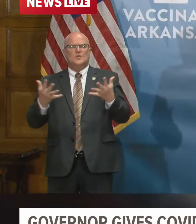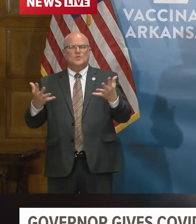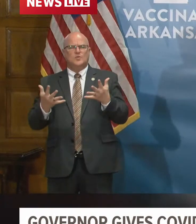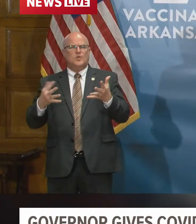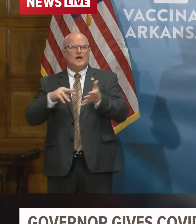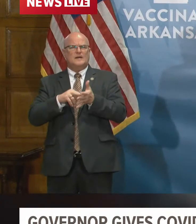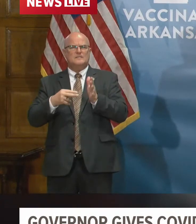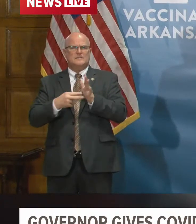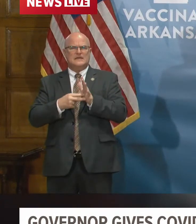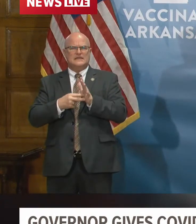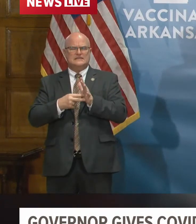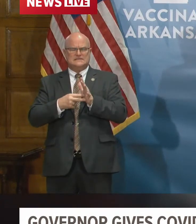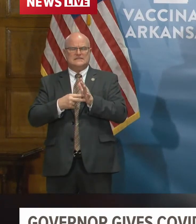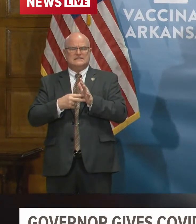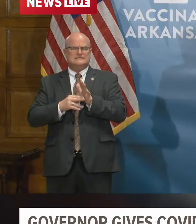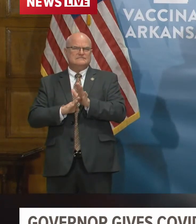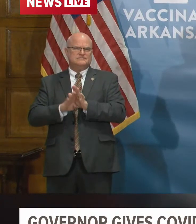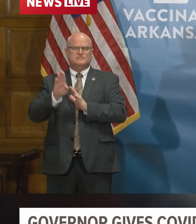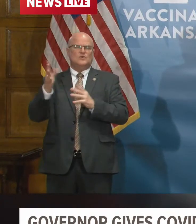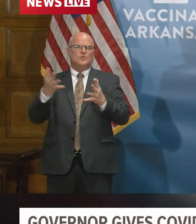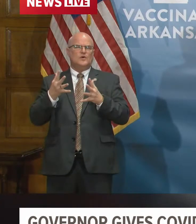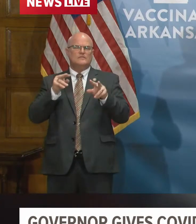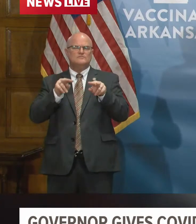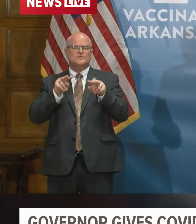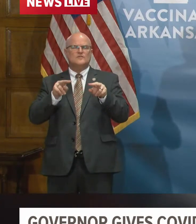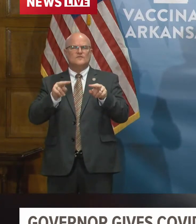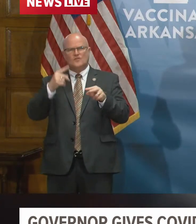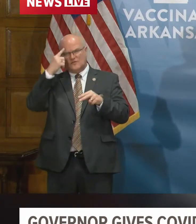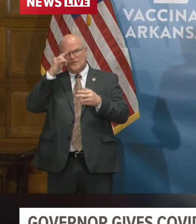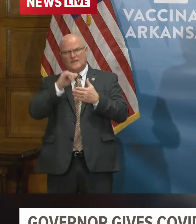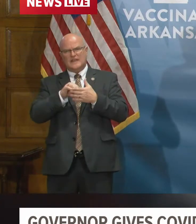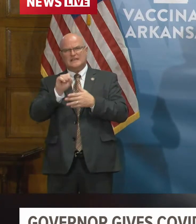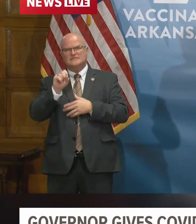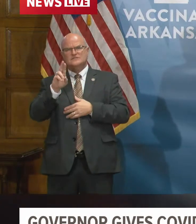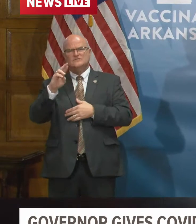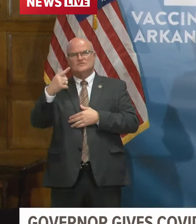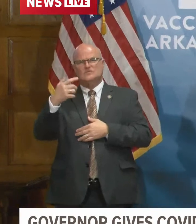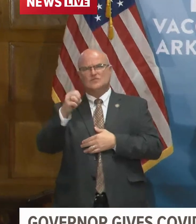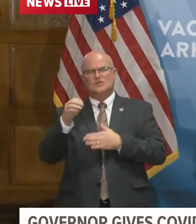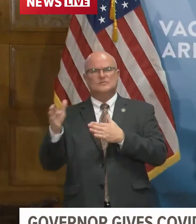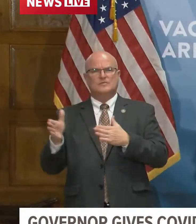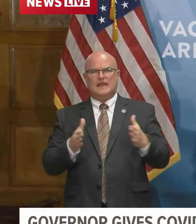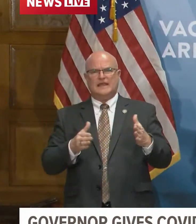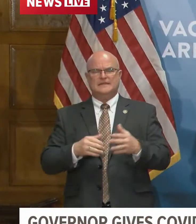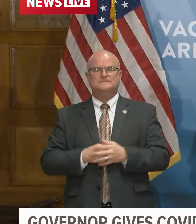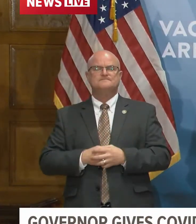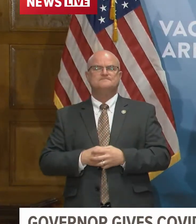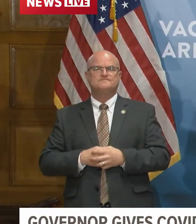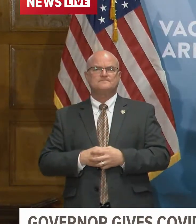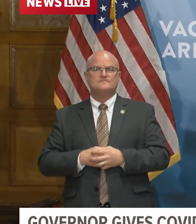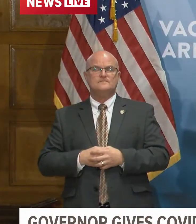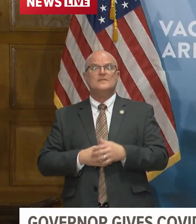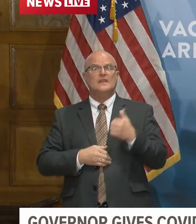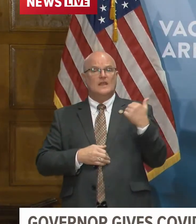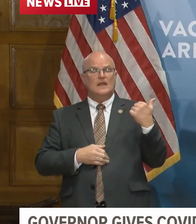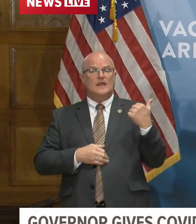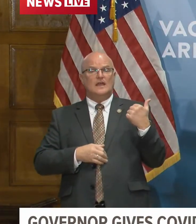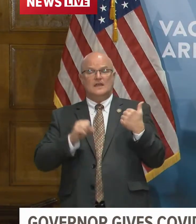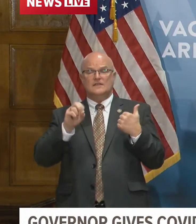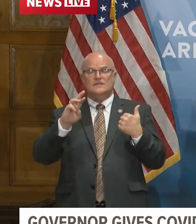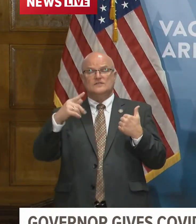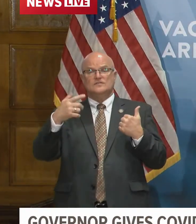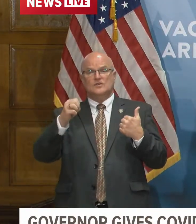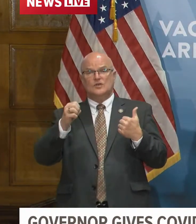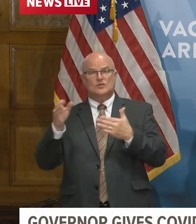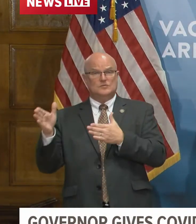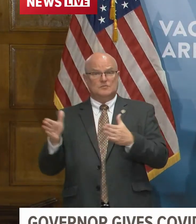Because I know we're hitting record cases, but what are you looking for that surge plan? Well, the surge plan is in